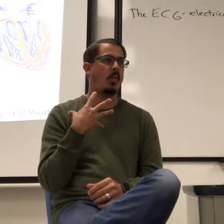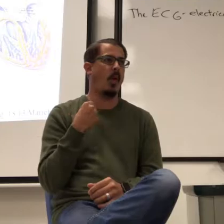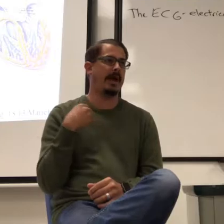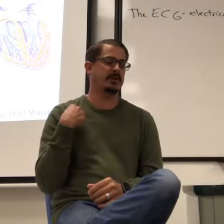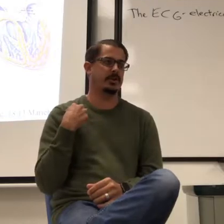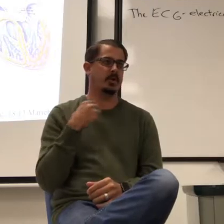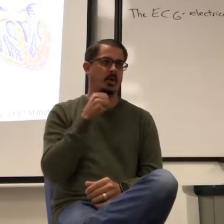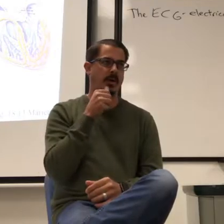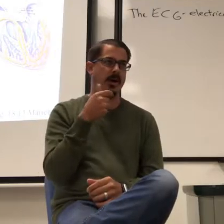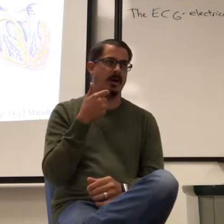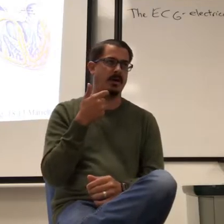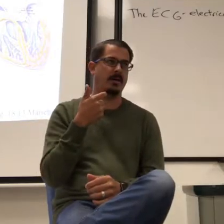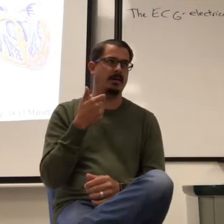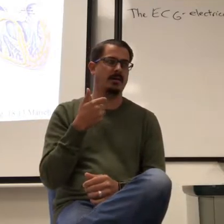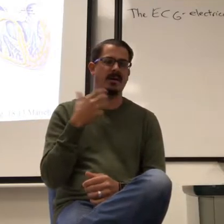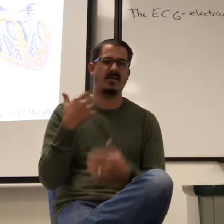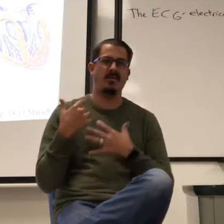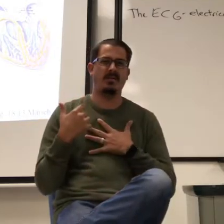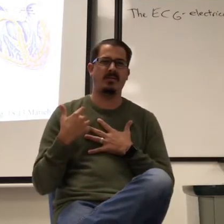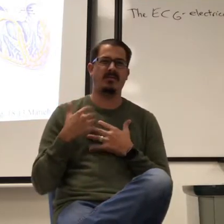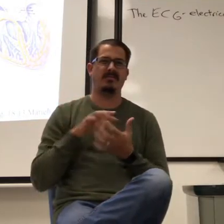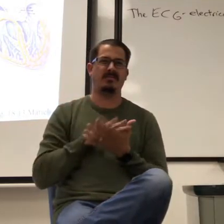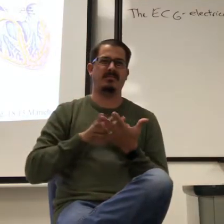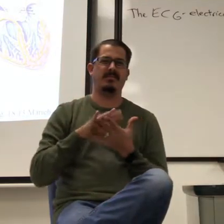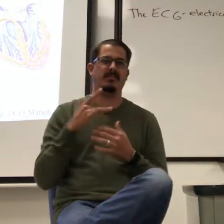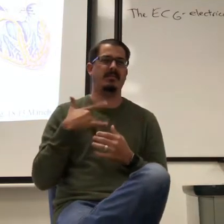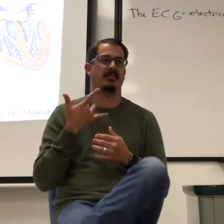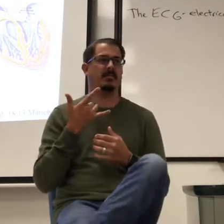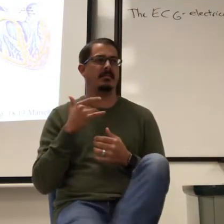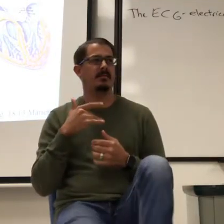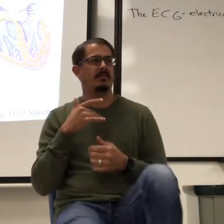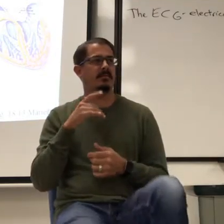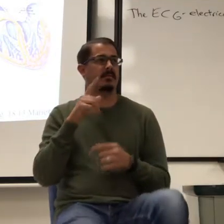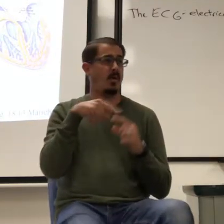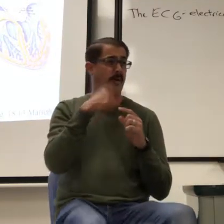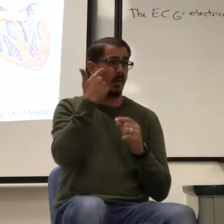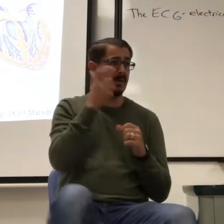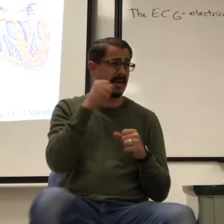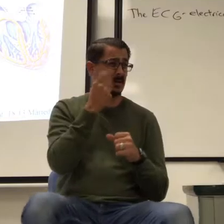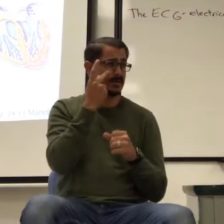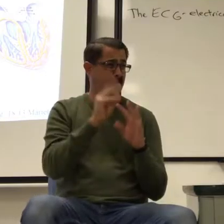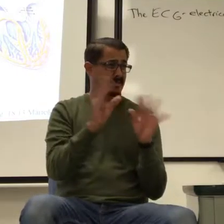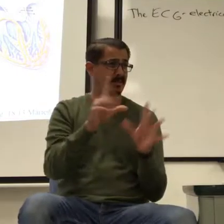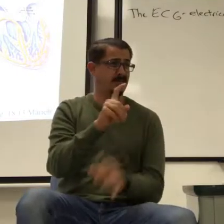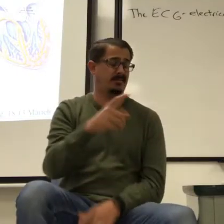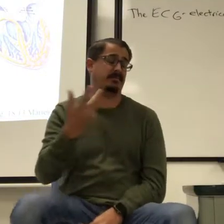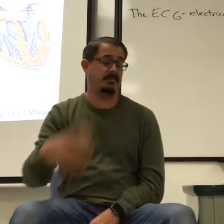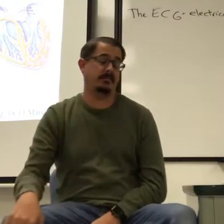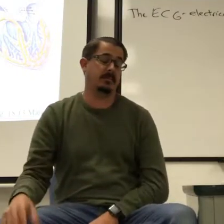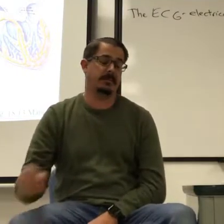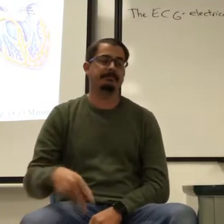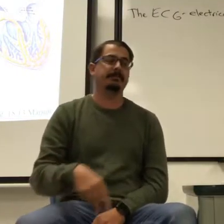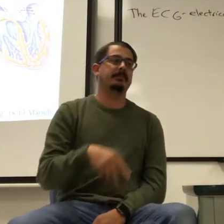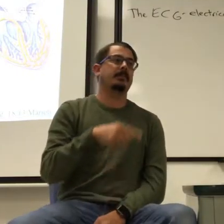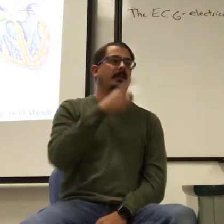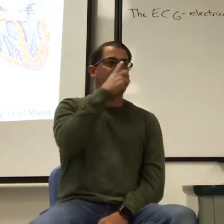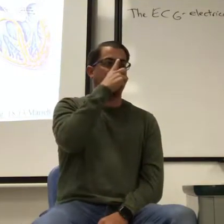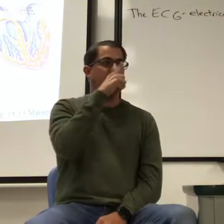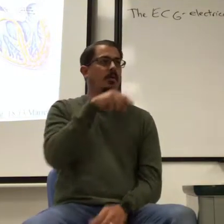can be observed by the ECG trace. Now what we can't see are the anatomical structures inside the heart that